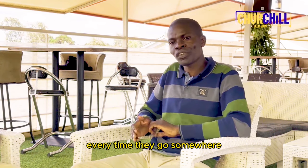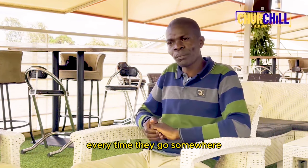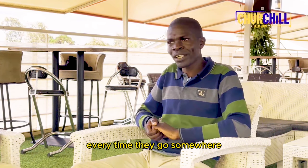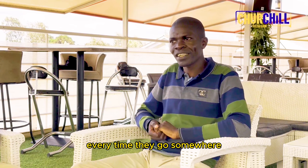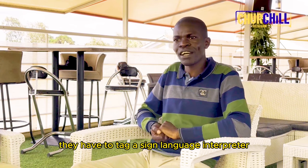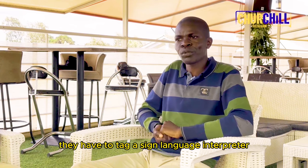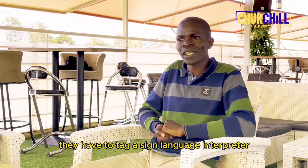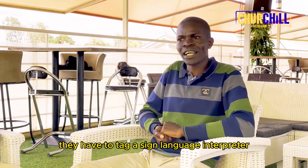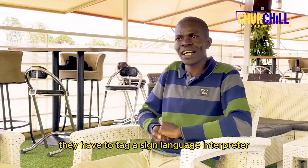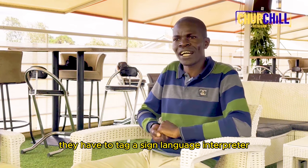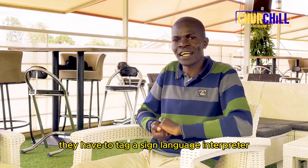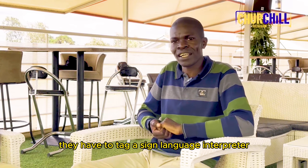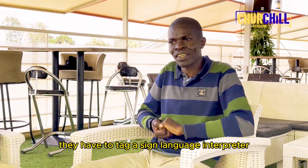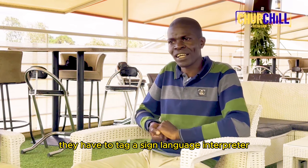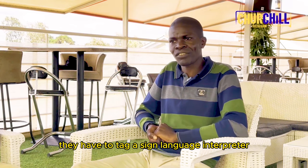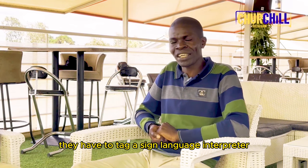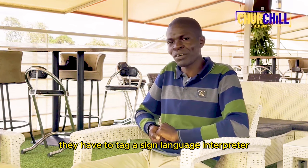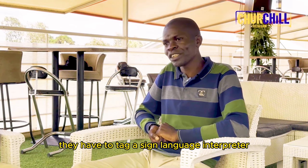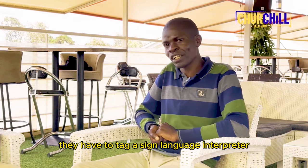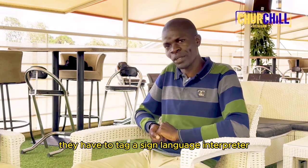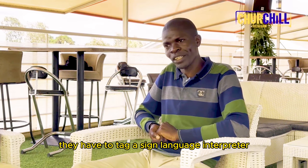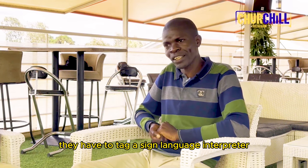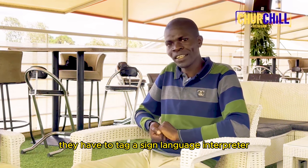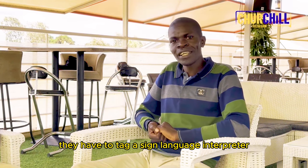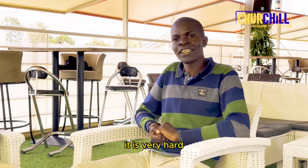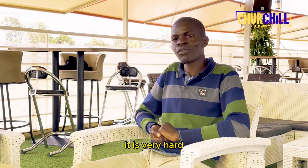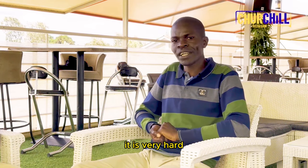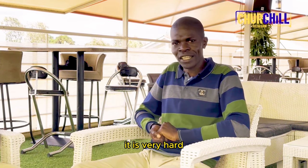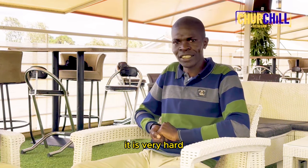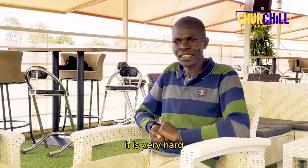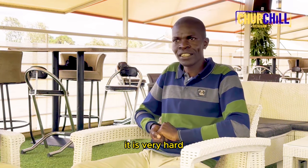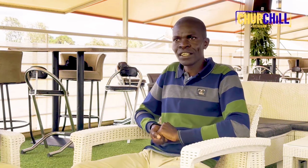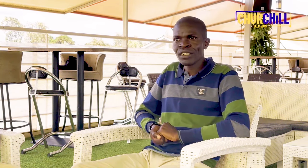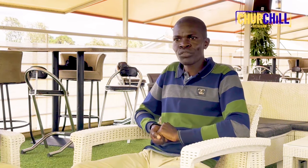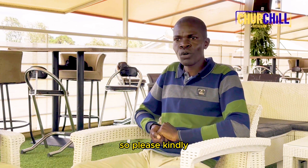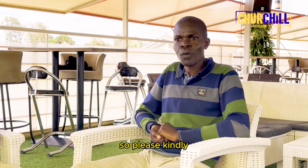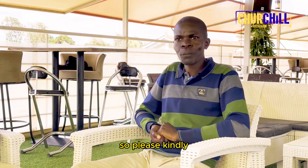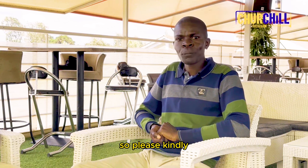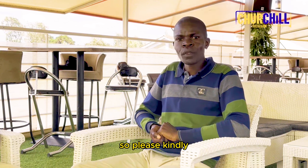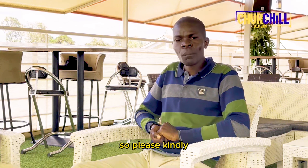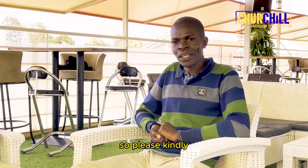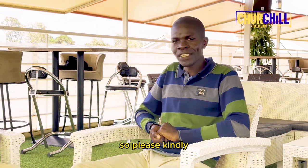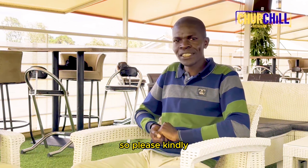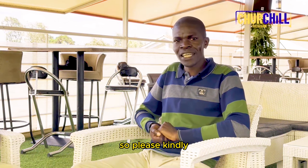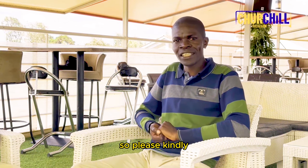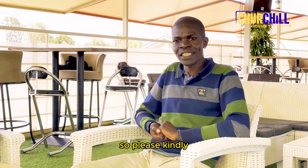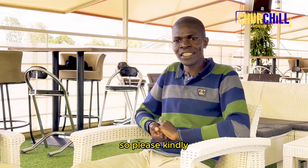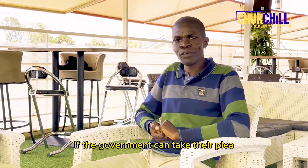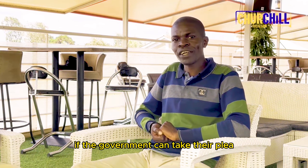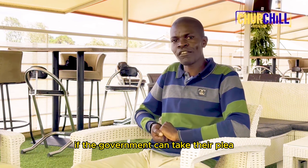somewhere, they have to tag a, a sign language interpreter. It is very hard. So, please, kindly, if the